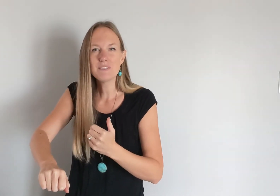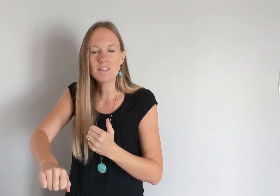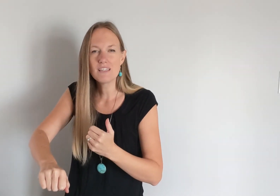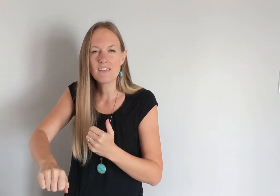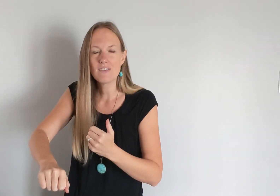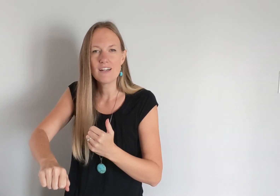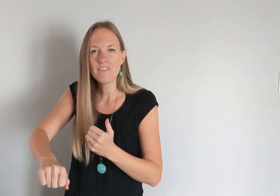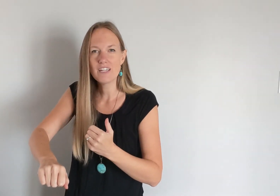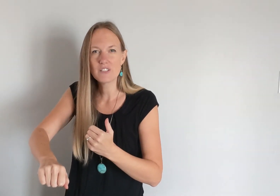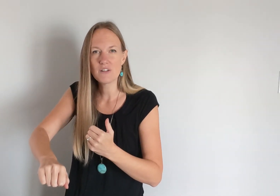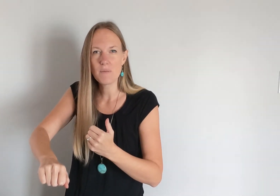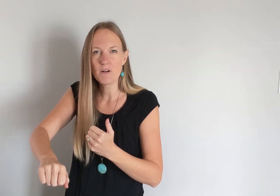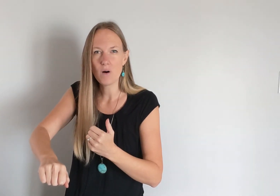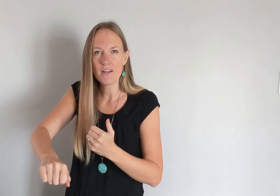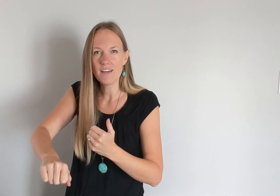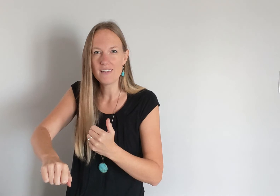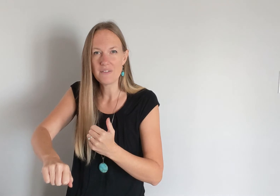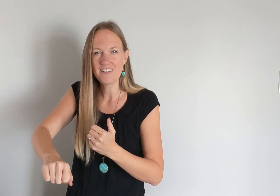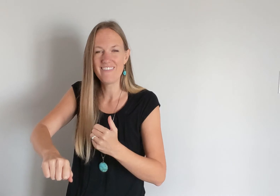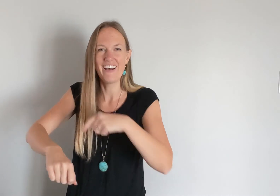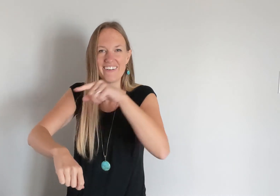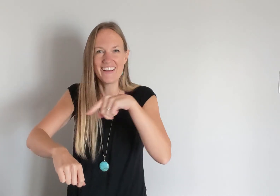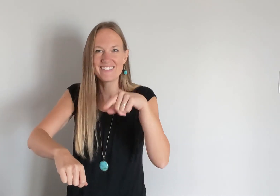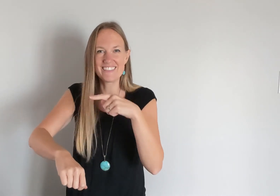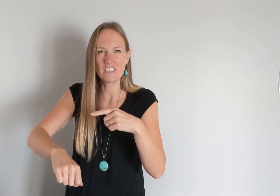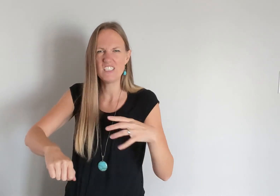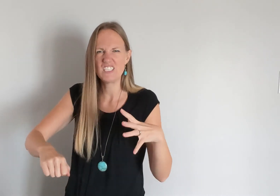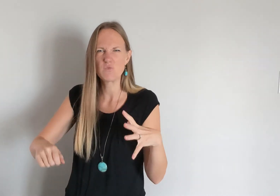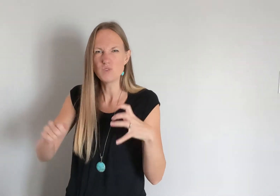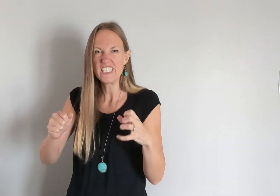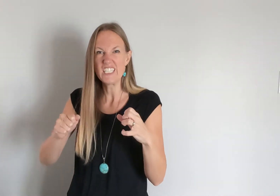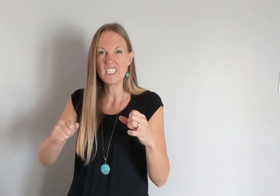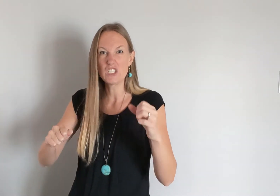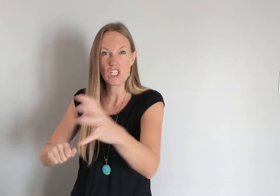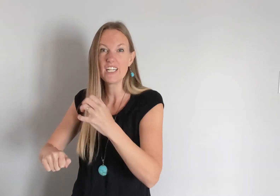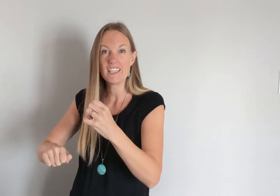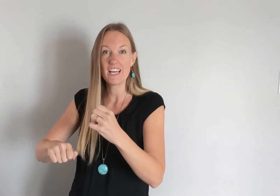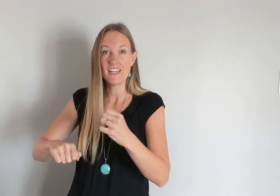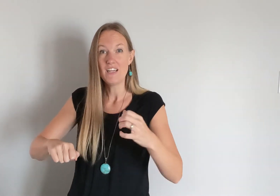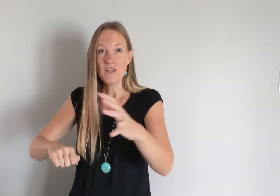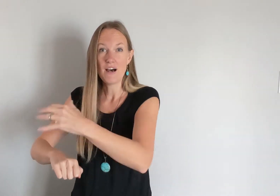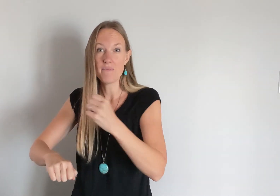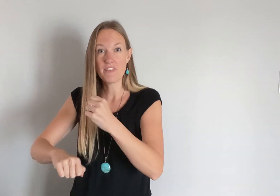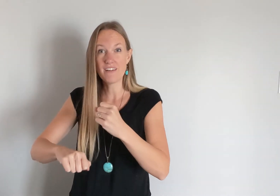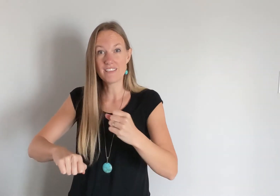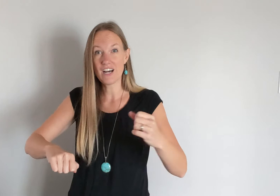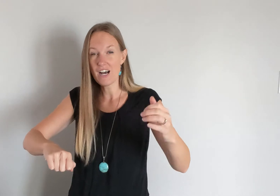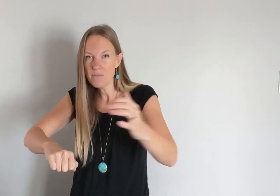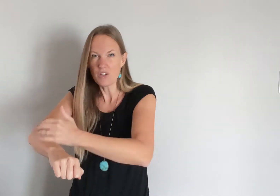me think, were any of you guys growing up in Awana and you run around the circle and then you're running in, you're trying to get that thing on the top, you